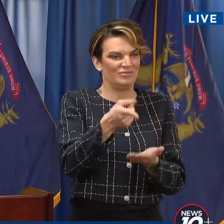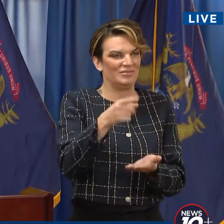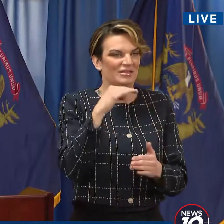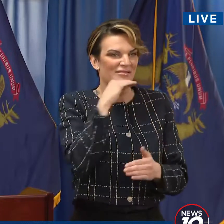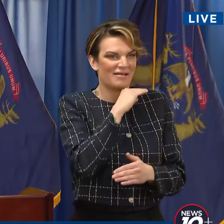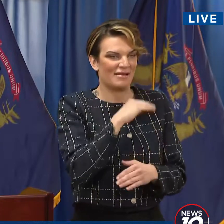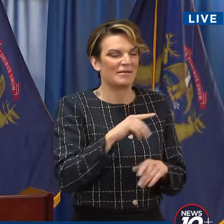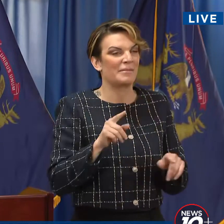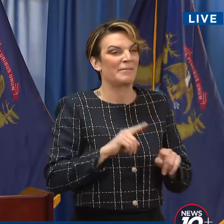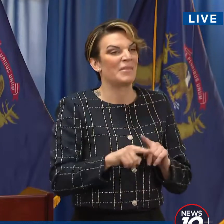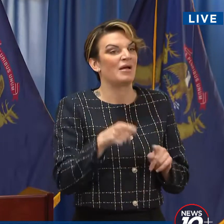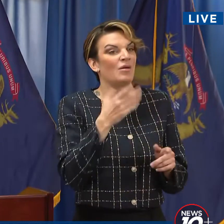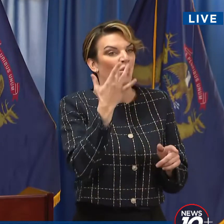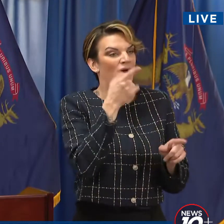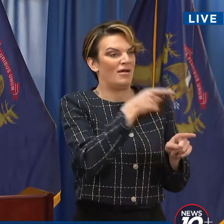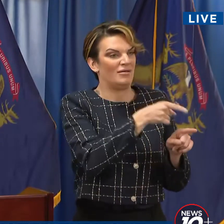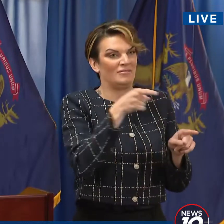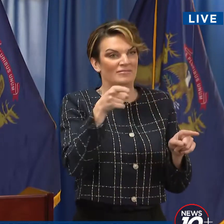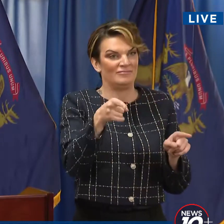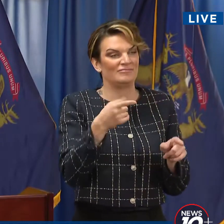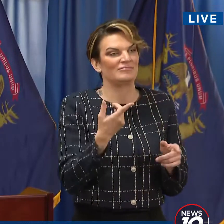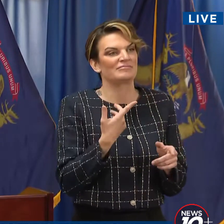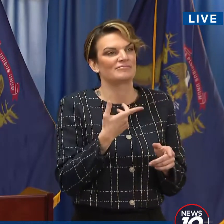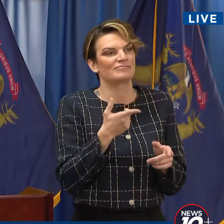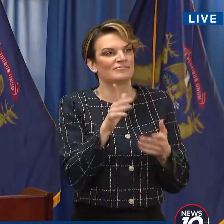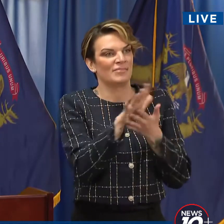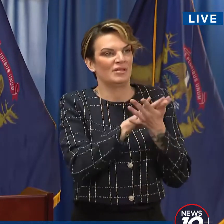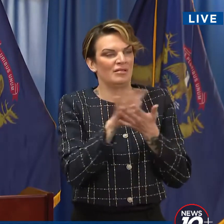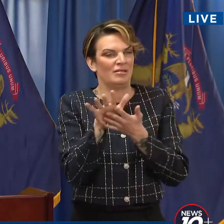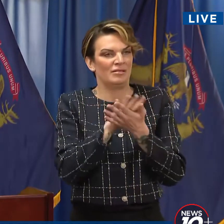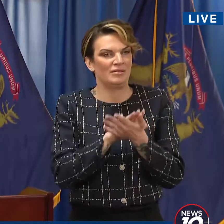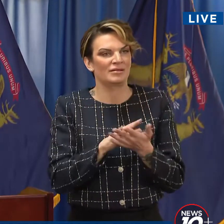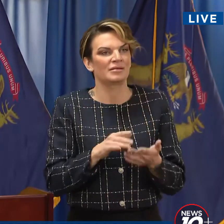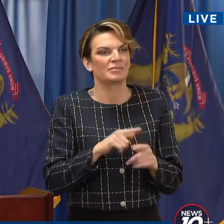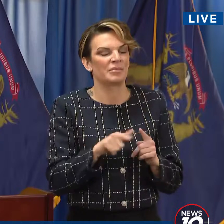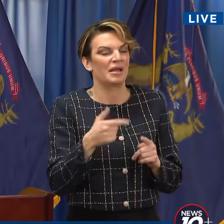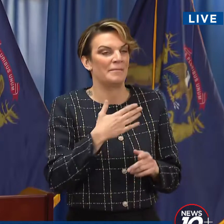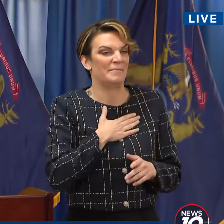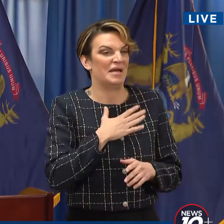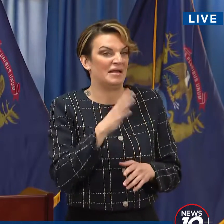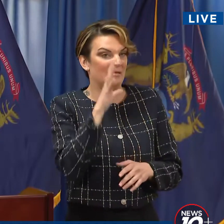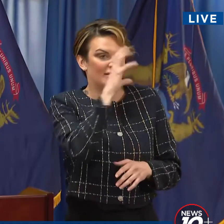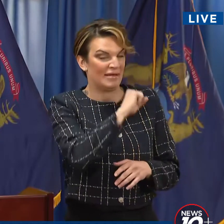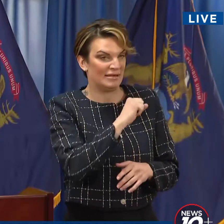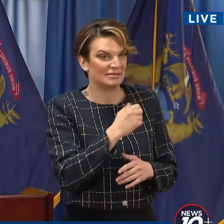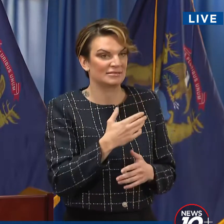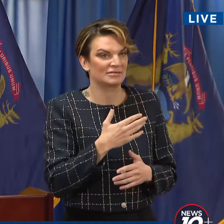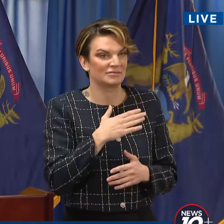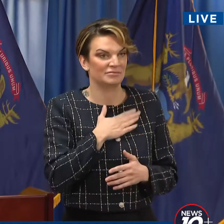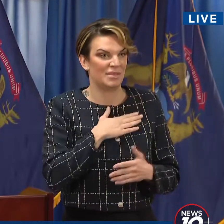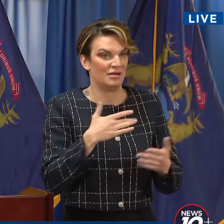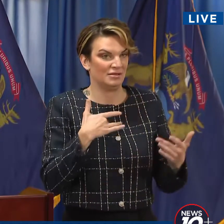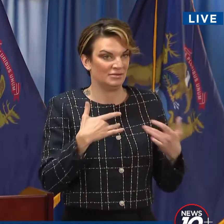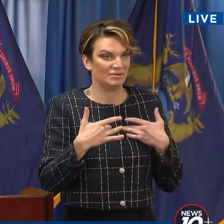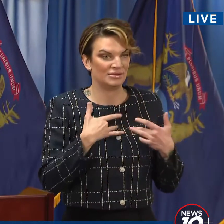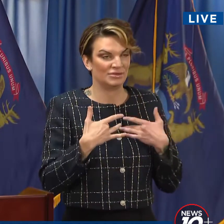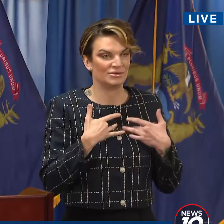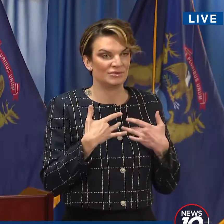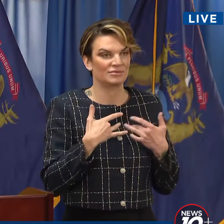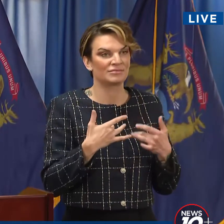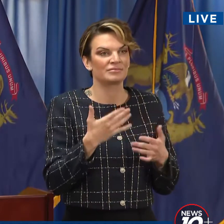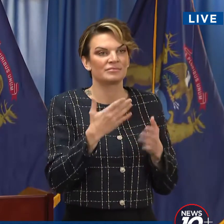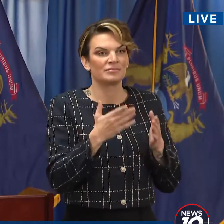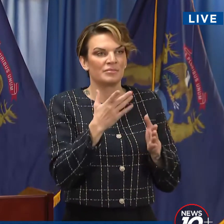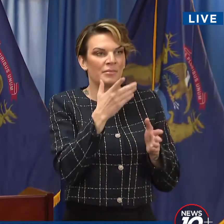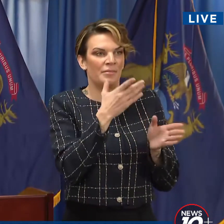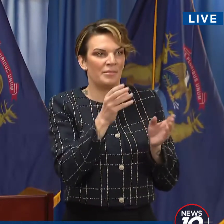however, is that I imagine, I don't have any data to suggest it, but I worry and imagine that there was much more